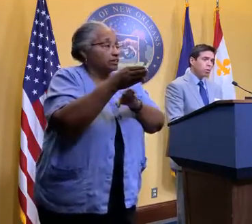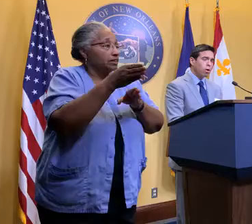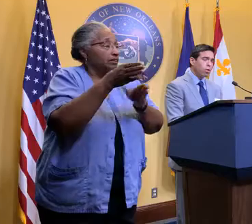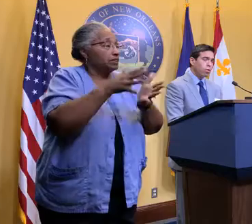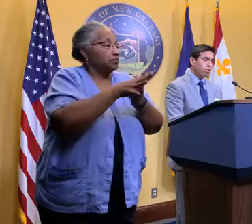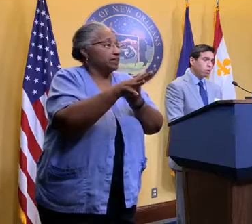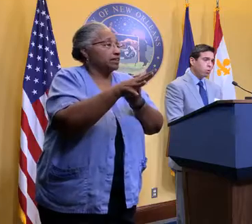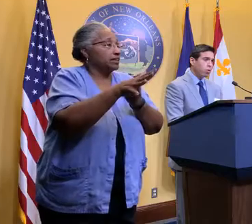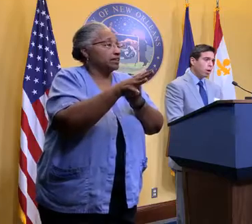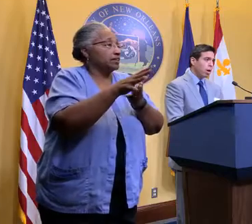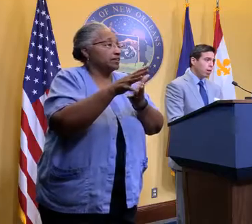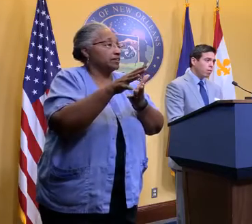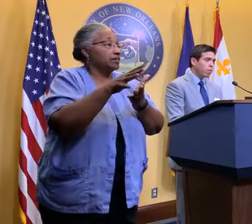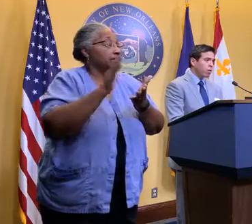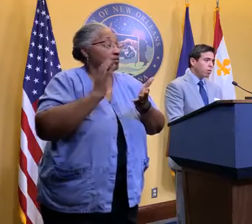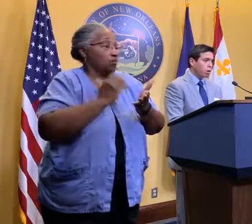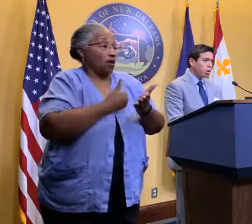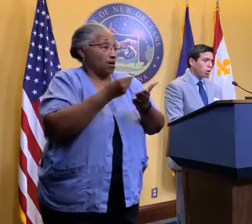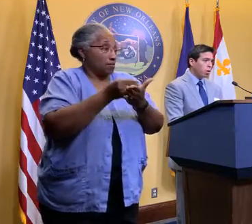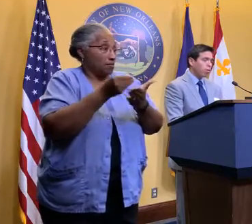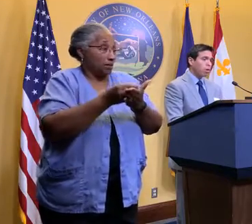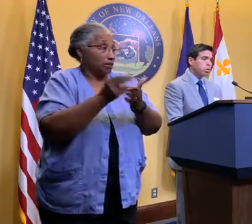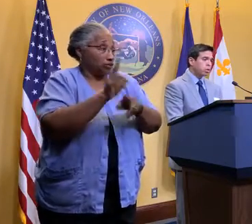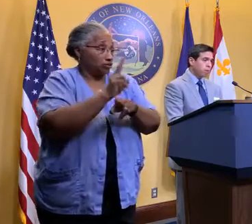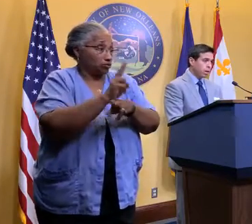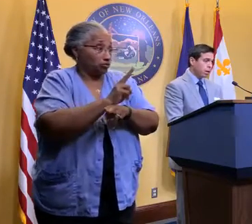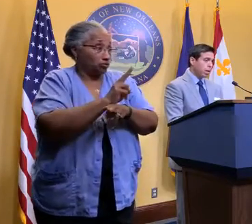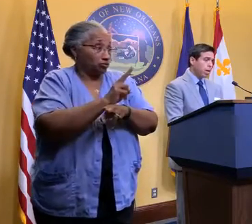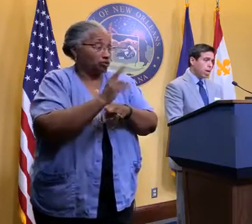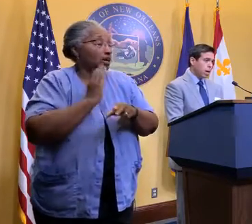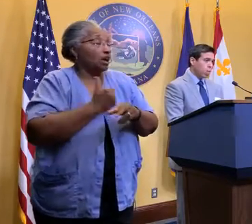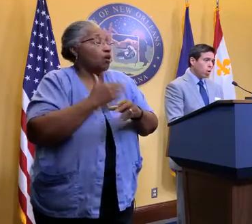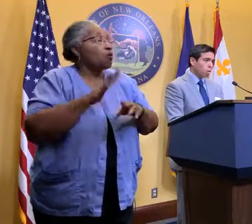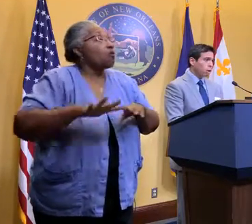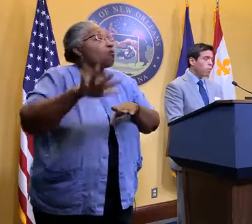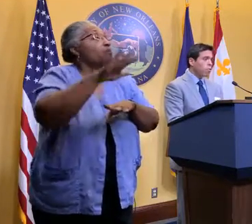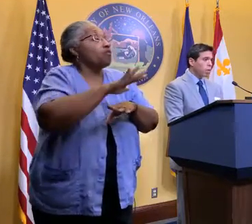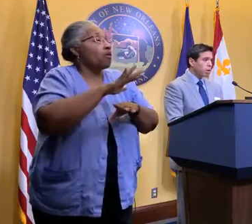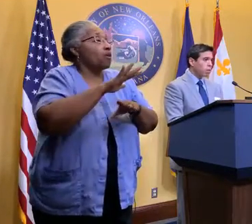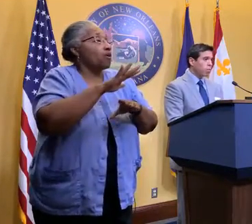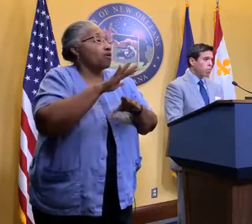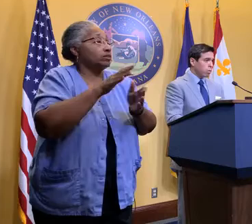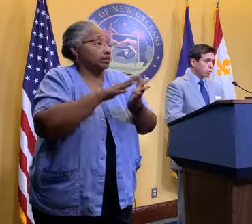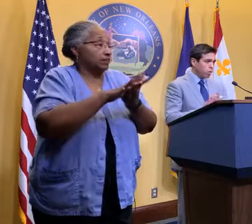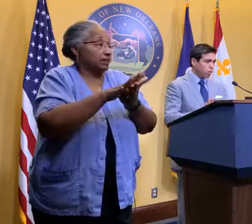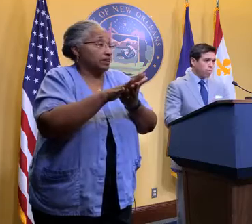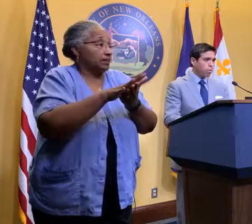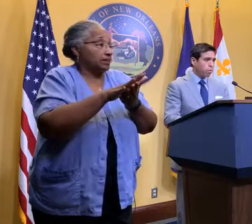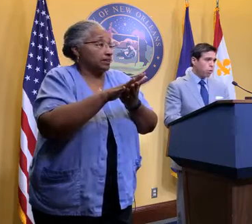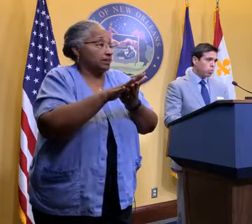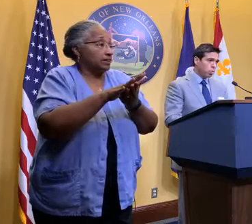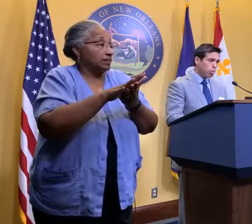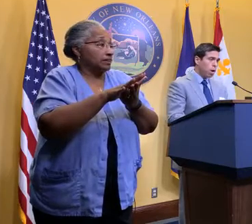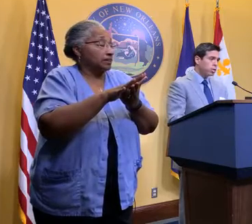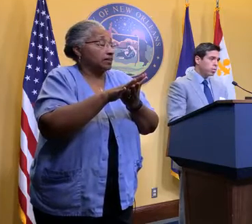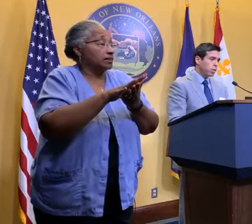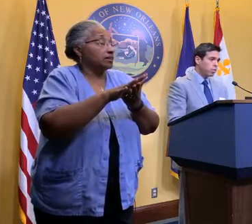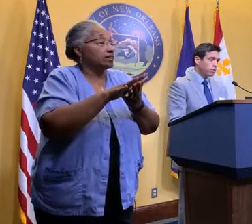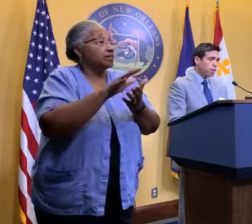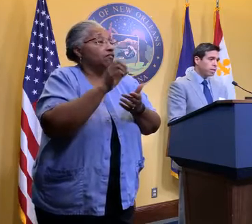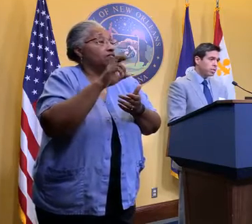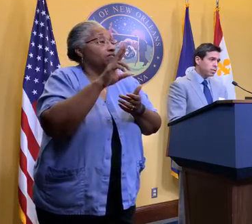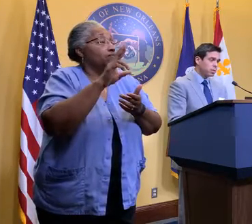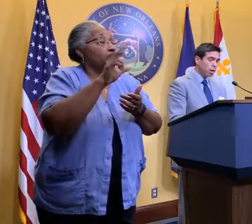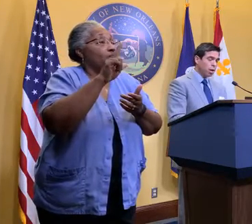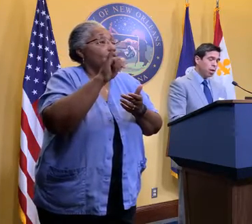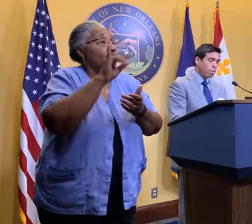the prediction of where our revenue goes. As far as our overall spending and where we go from here, the furloughs will